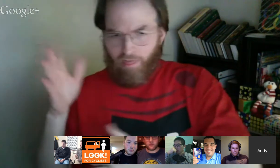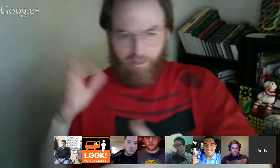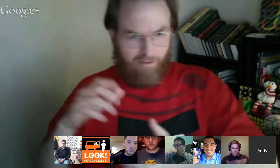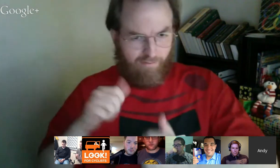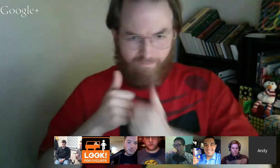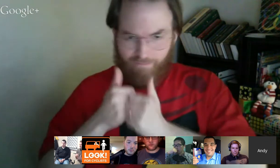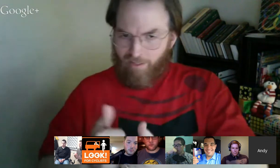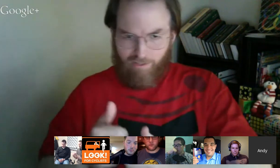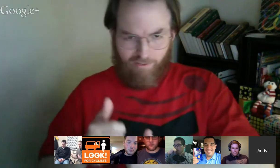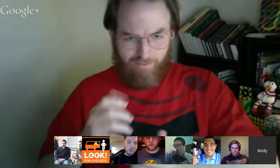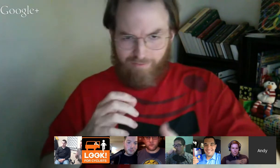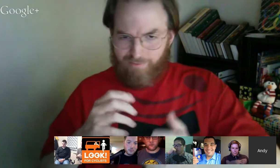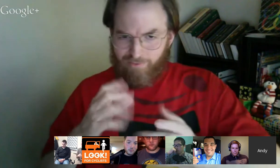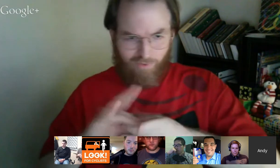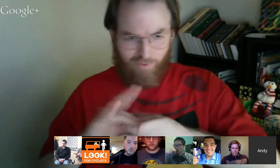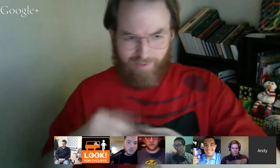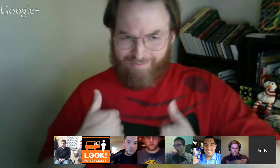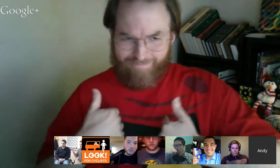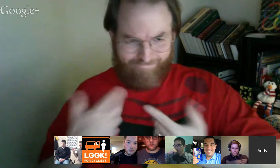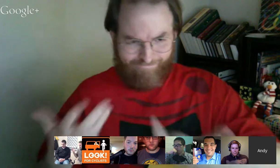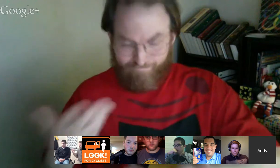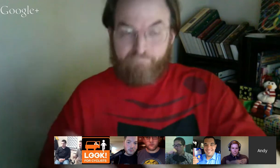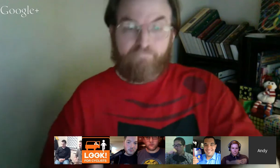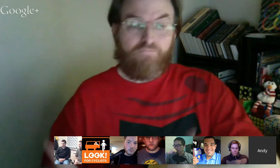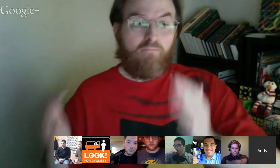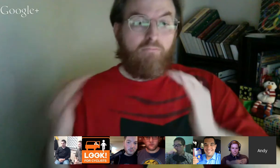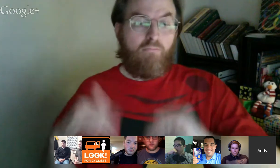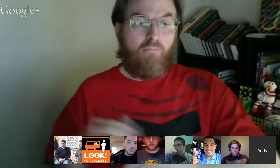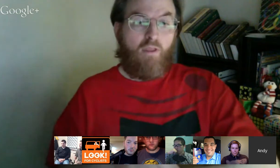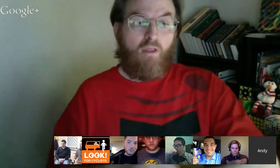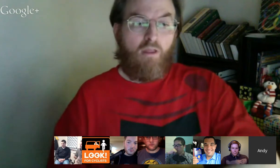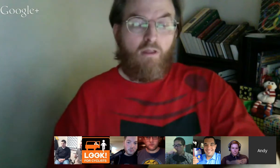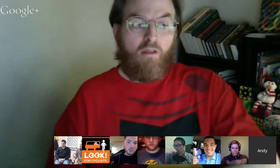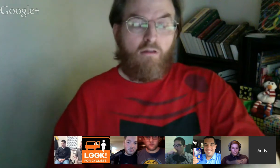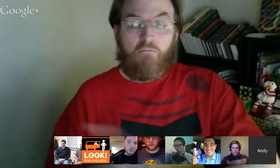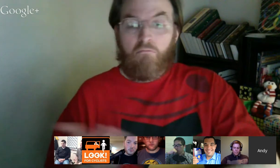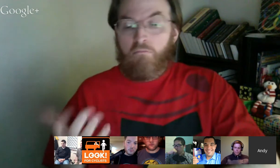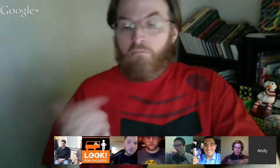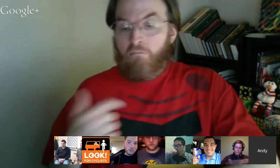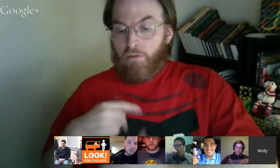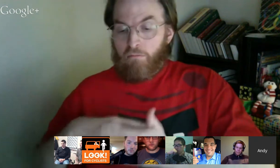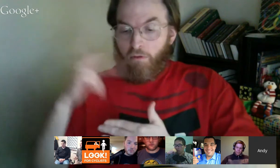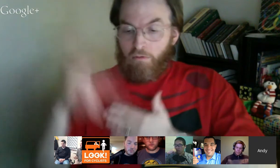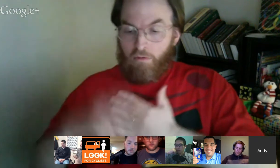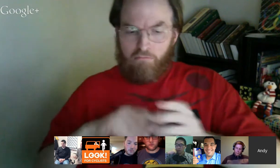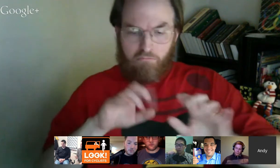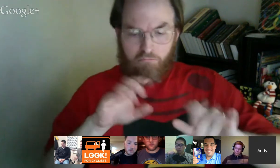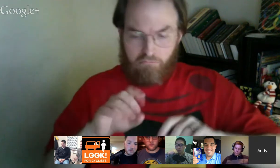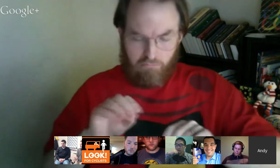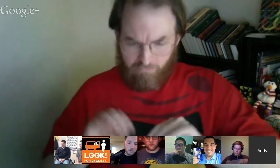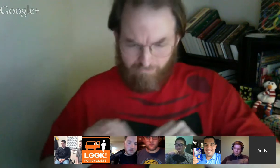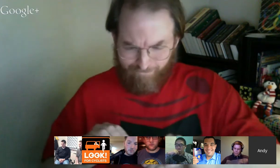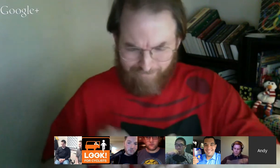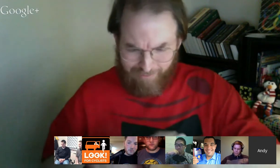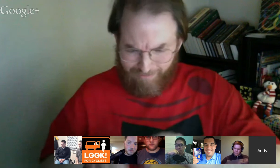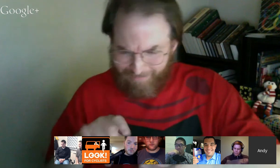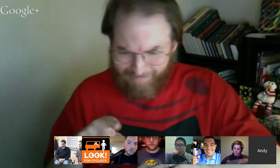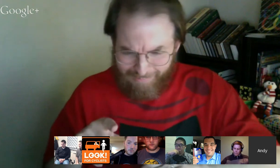captions could be completely forward or backwards or just completely off. So you know, you really miss what's in the story if the captions aren't timed